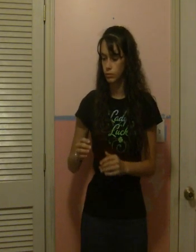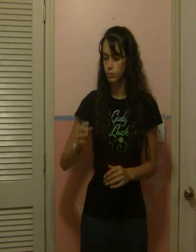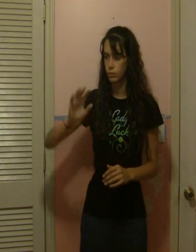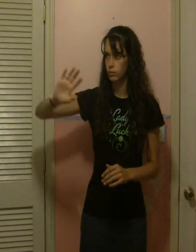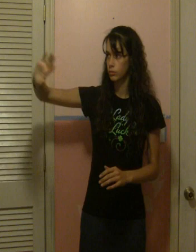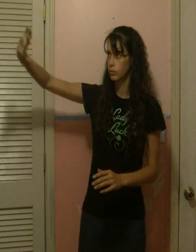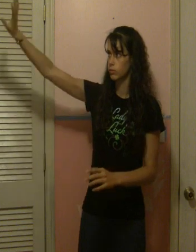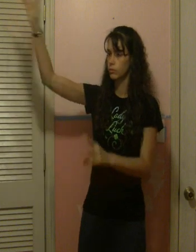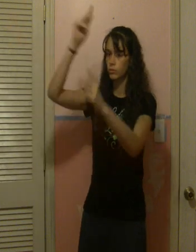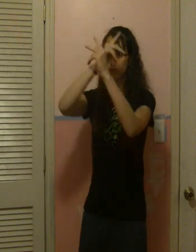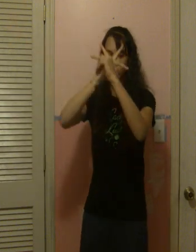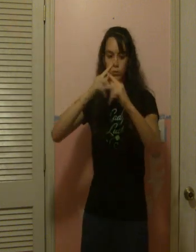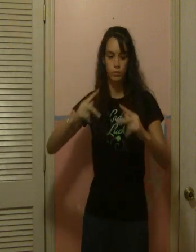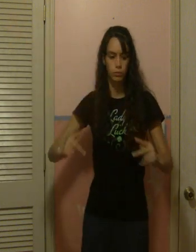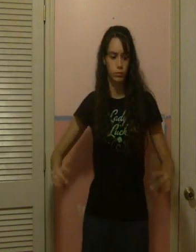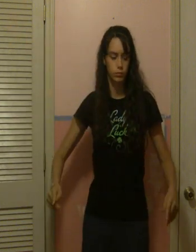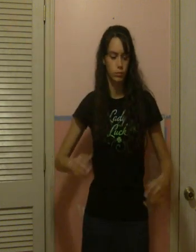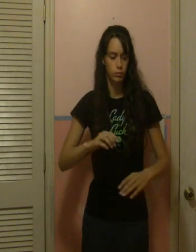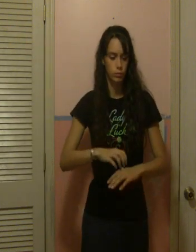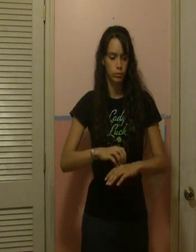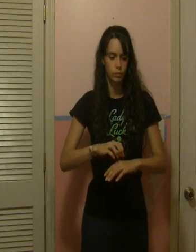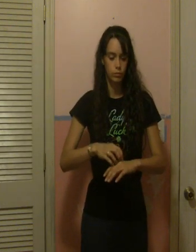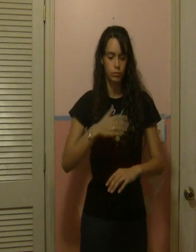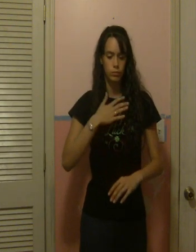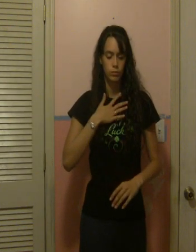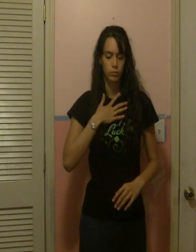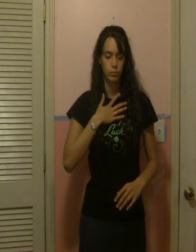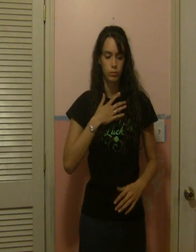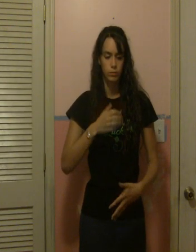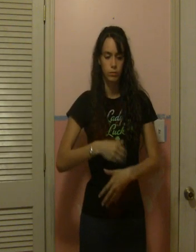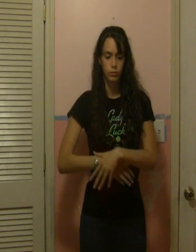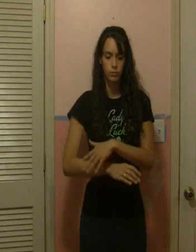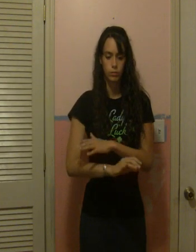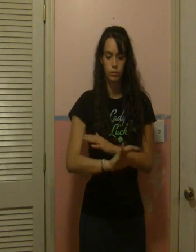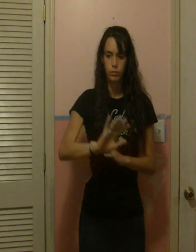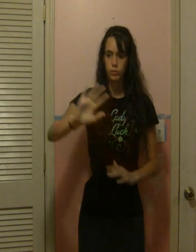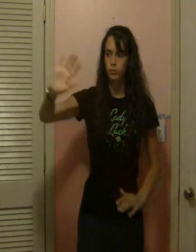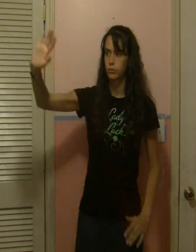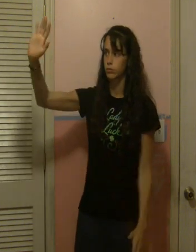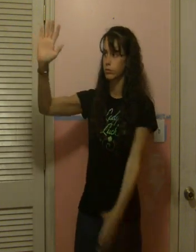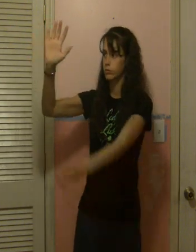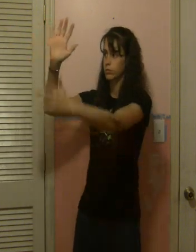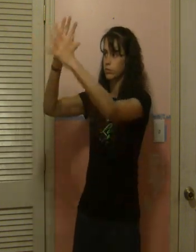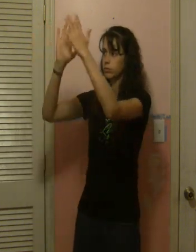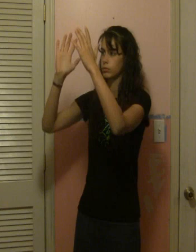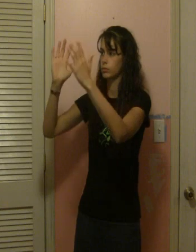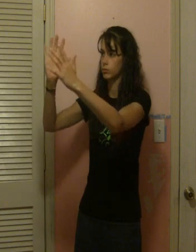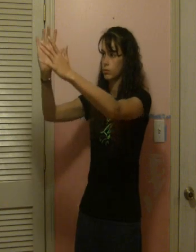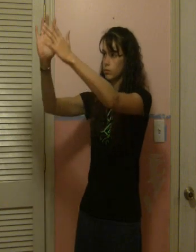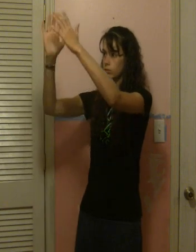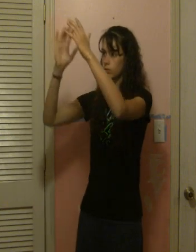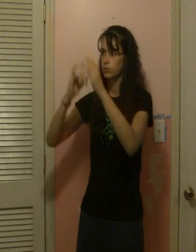You're gently pulling into your presence